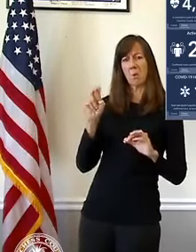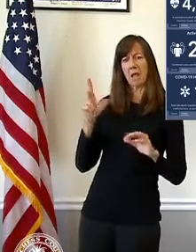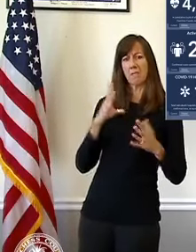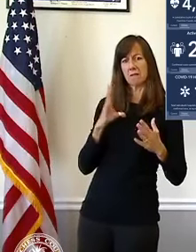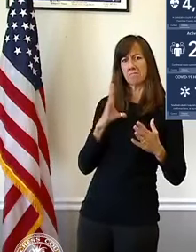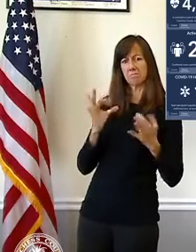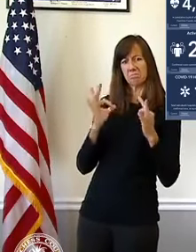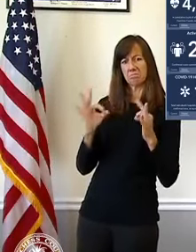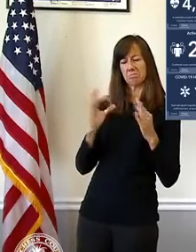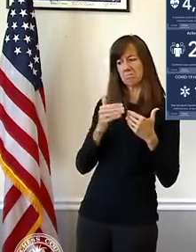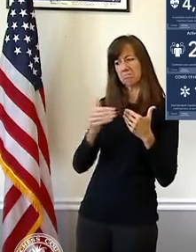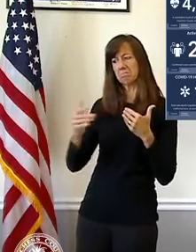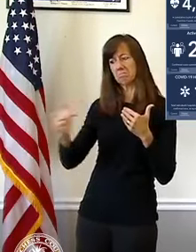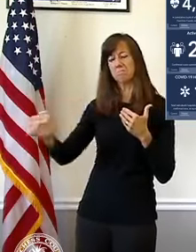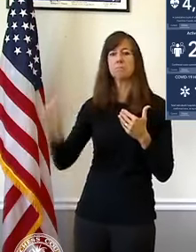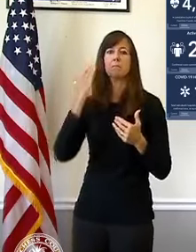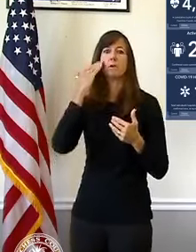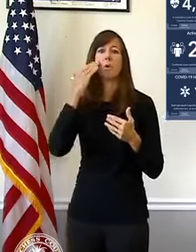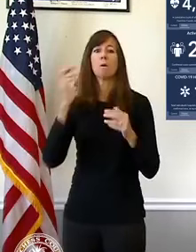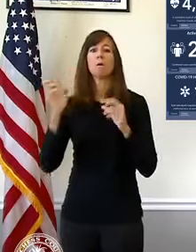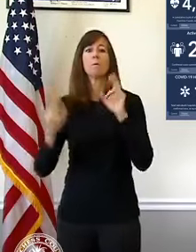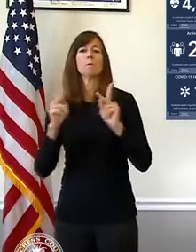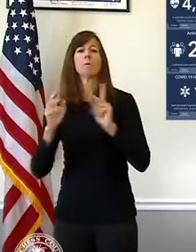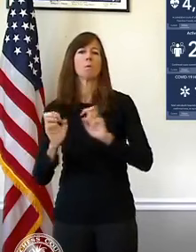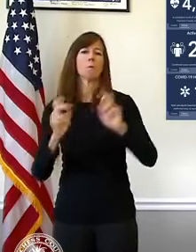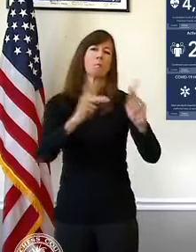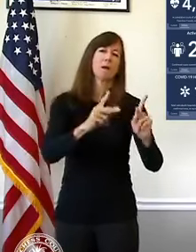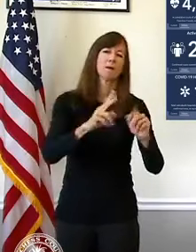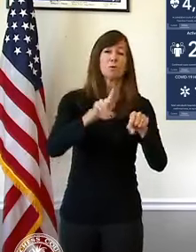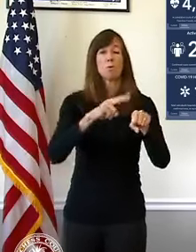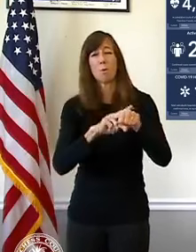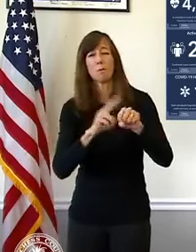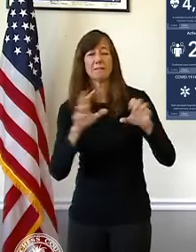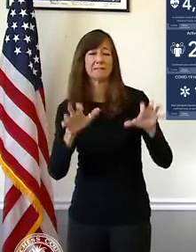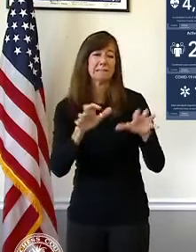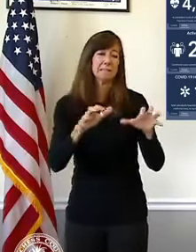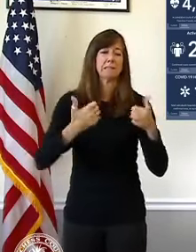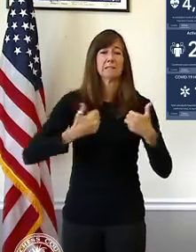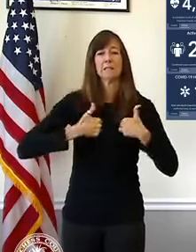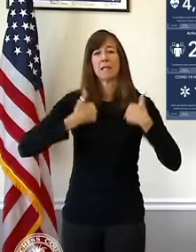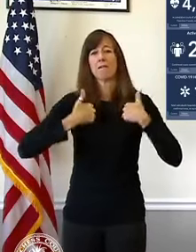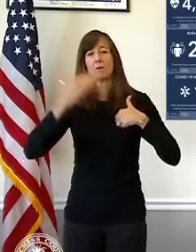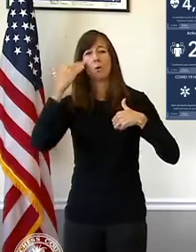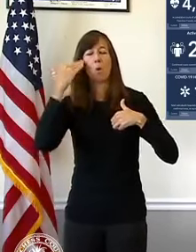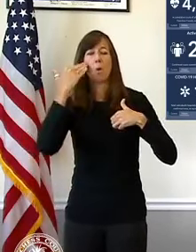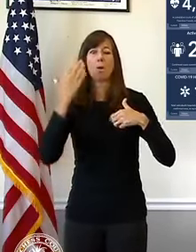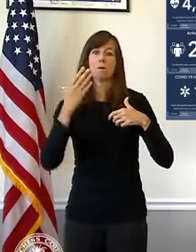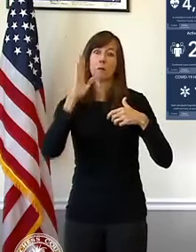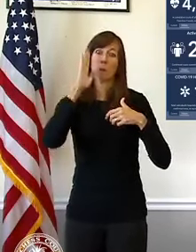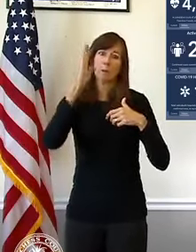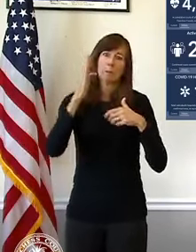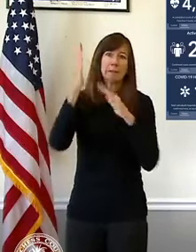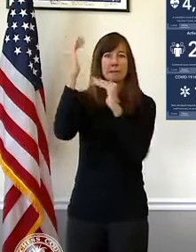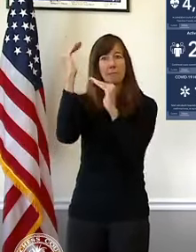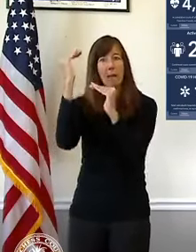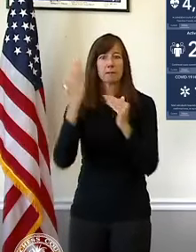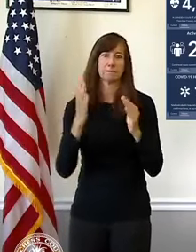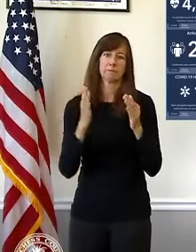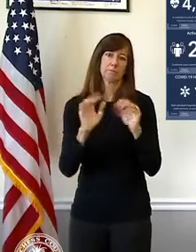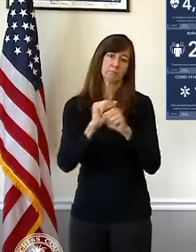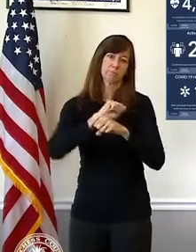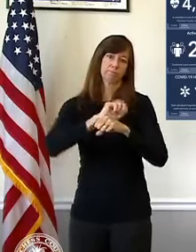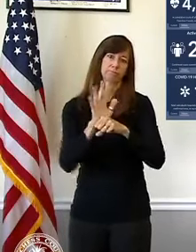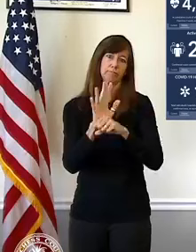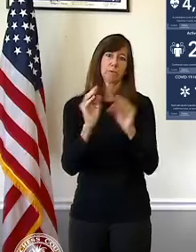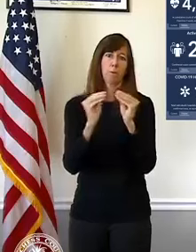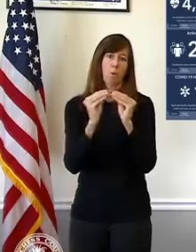as activities increase and people engage in sort of normal, you know, active living, there are going to be new cases, and they are